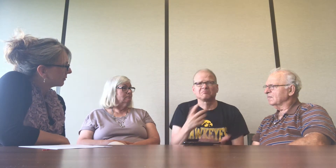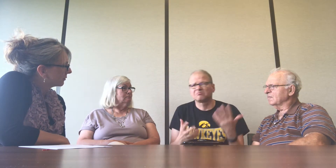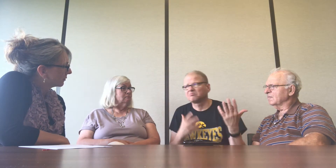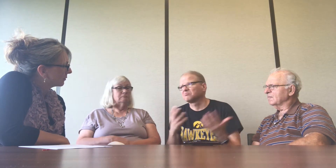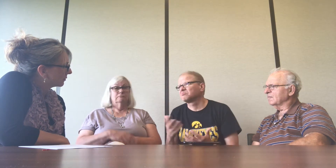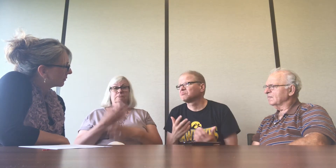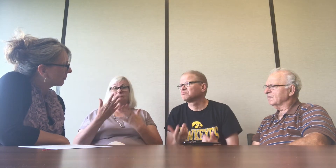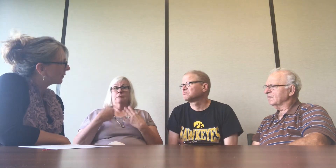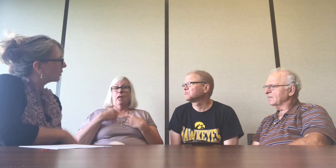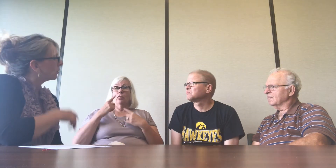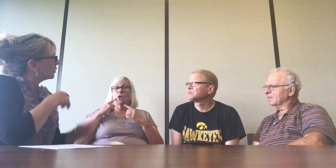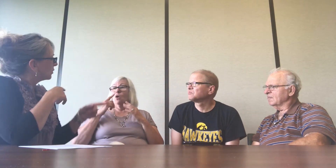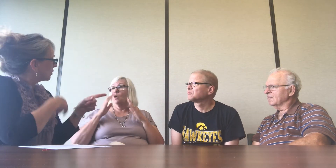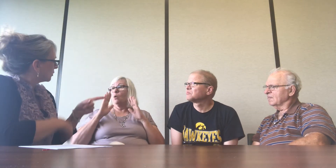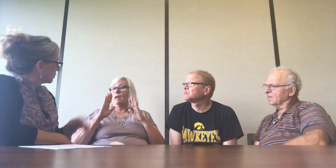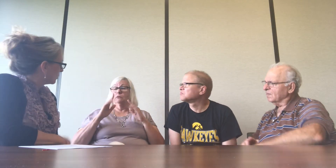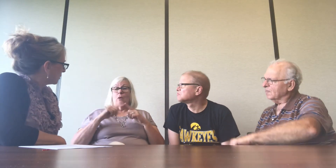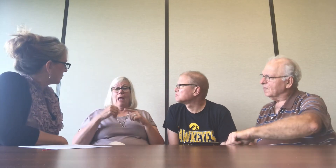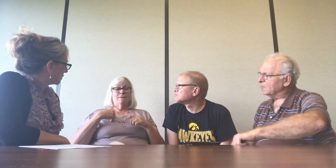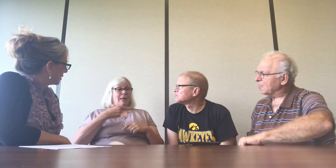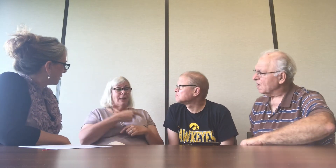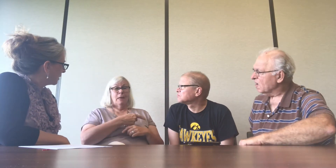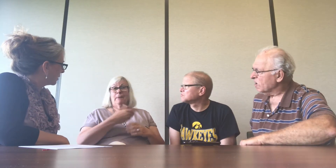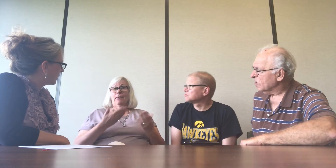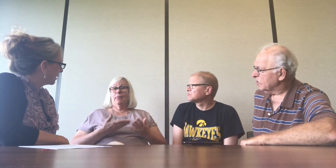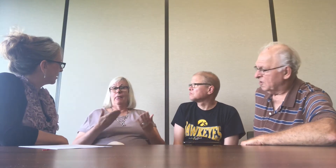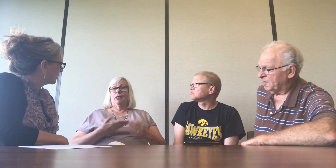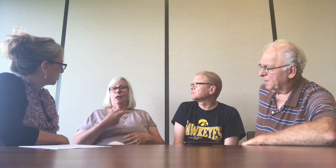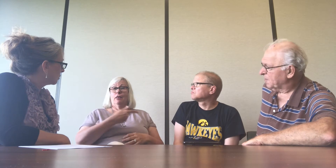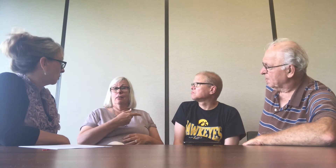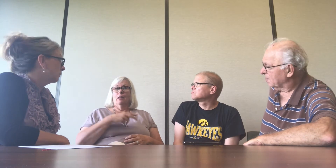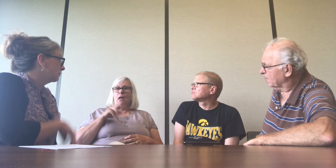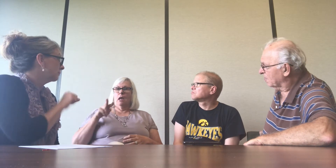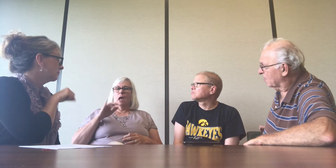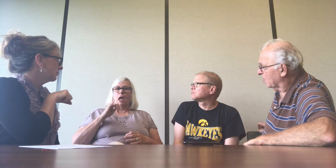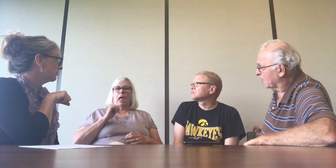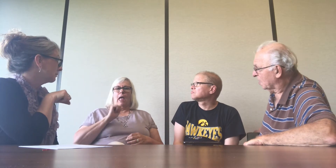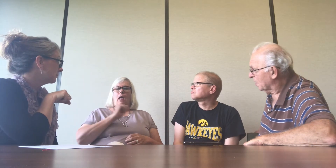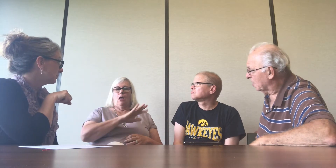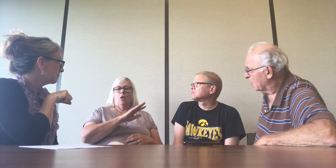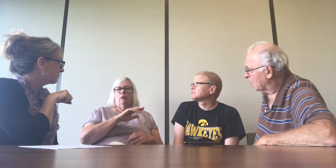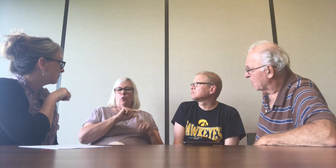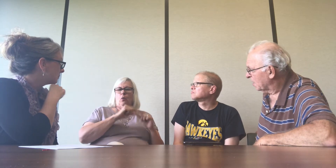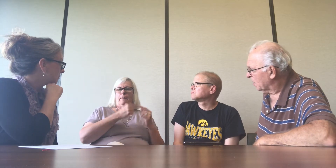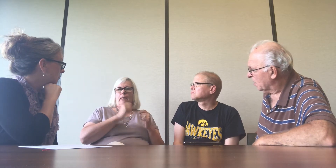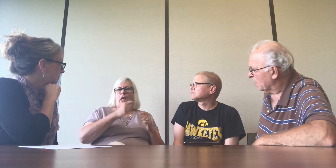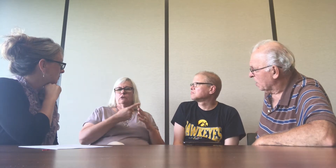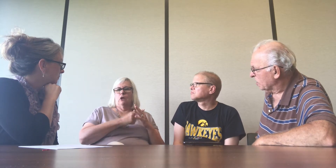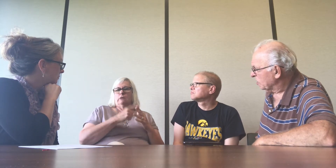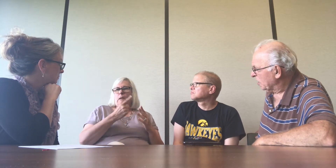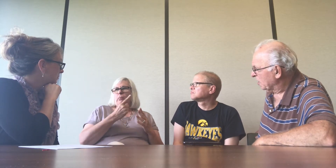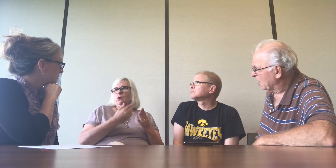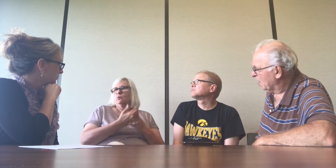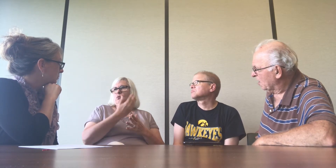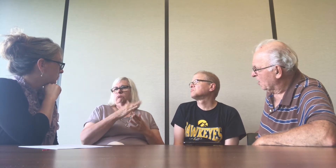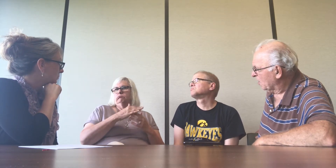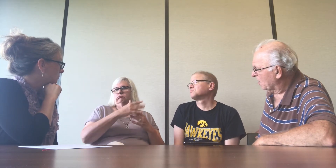you are here if they need help. Shirley, I thought it would be great to have Albert here